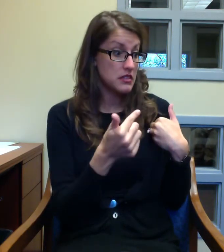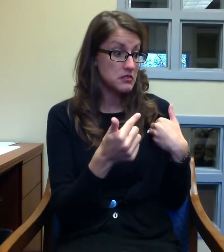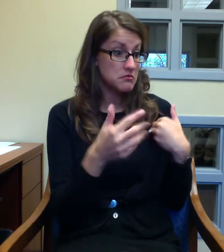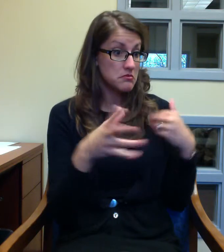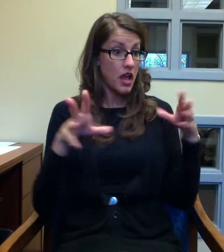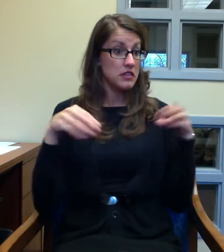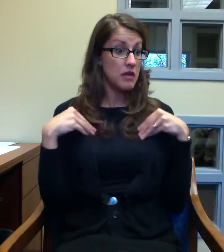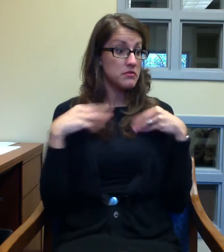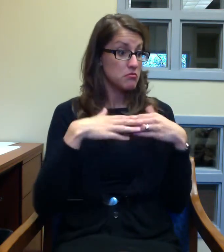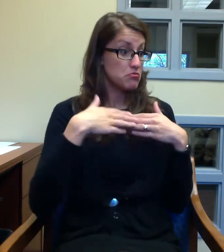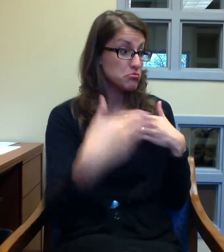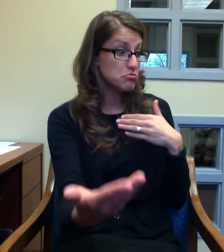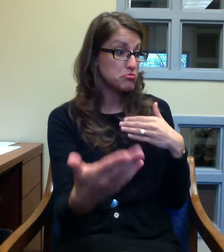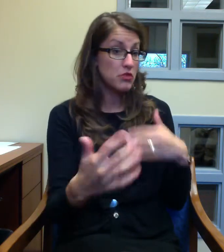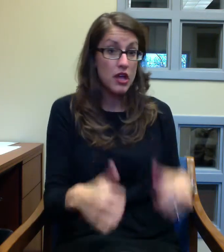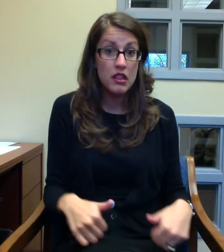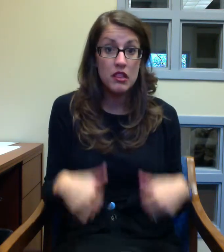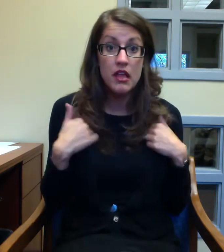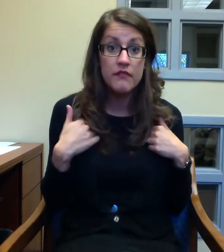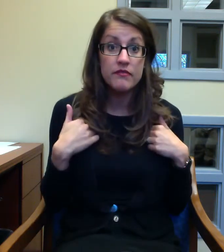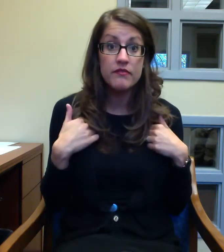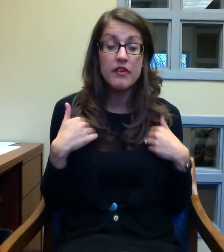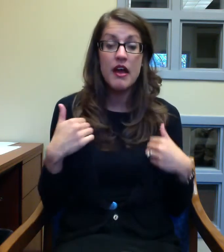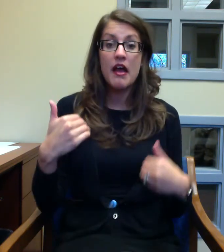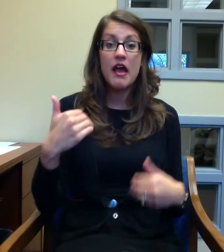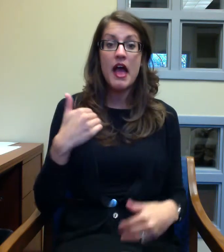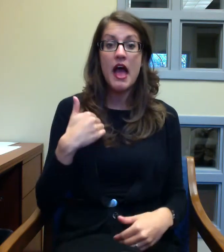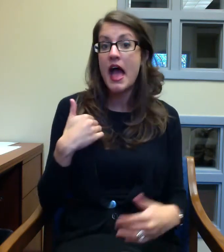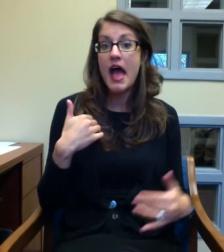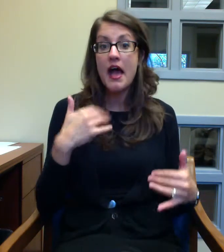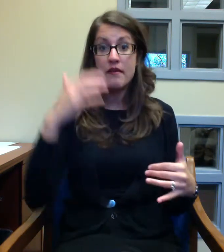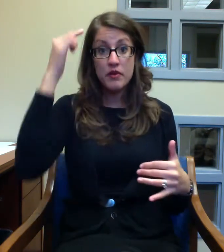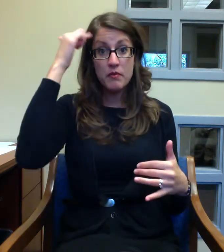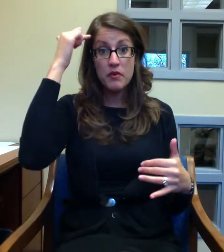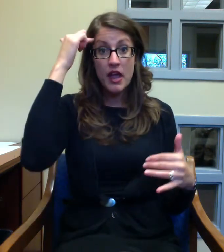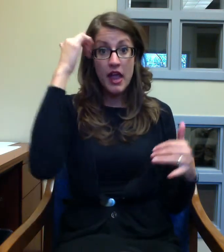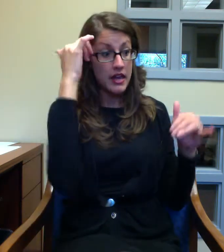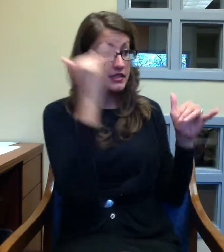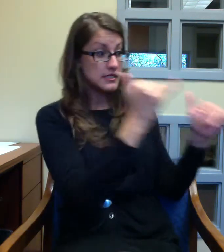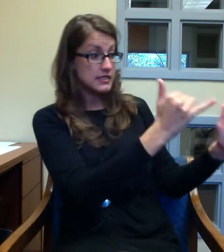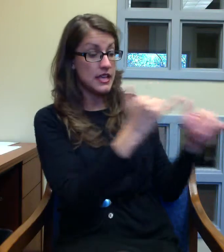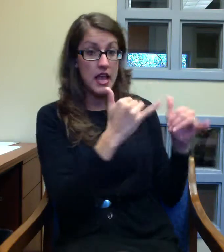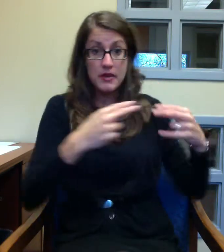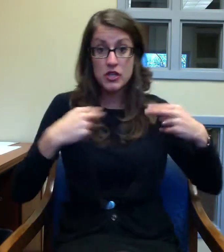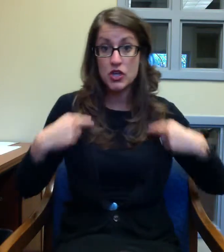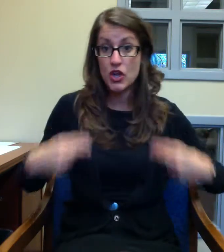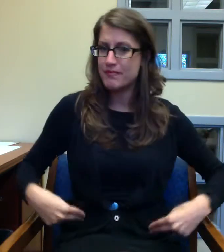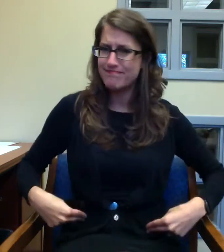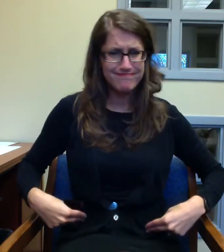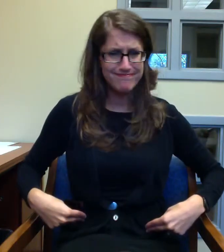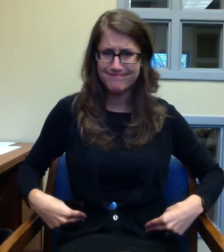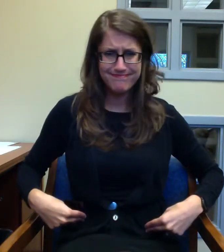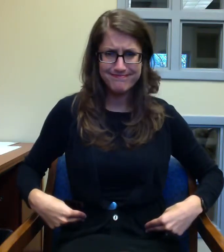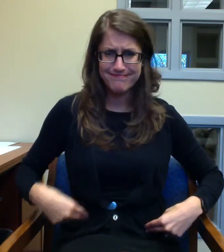Marley doesn't have those great big frontal lobes that humans have. Those frontal lobes where